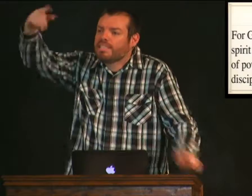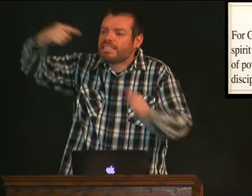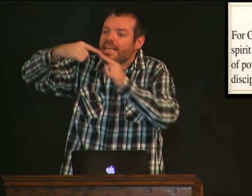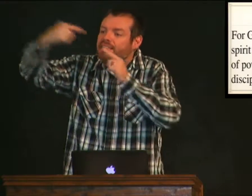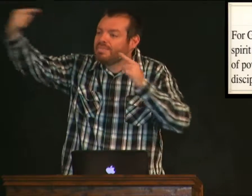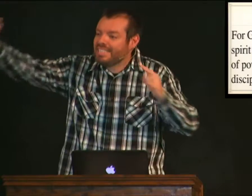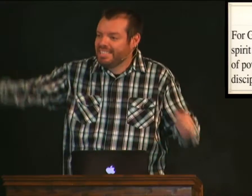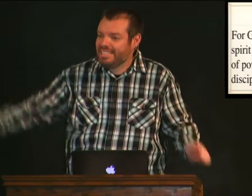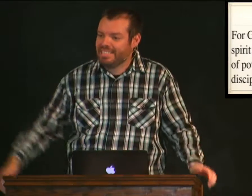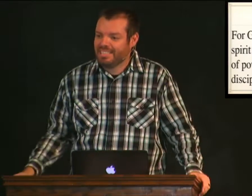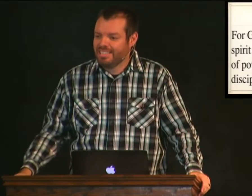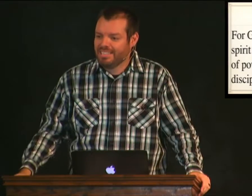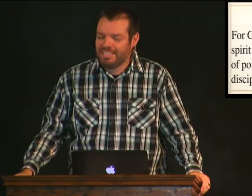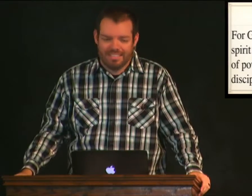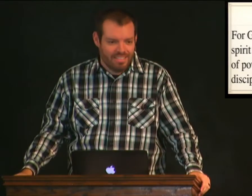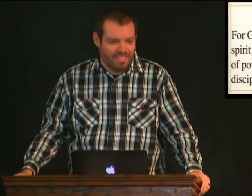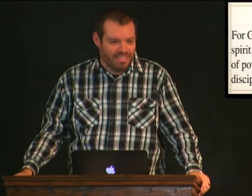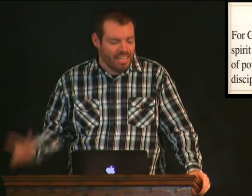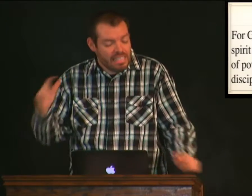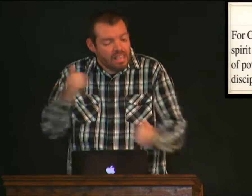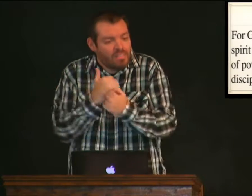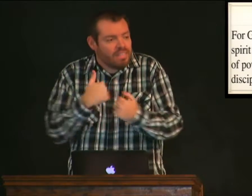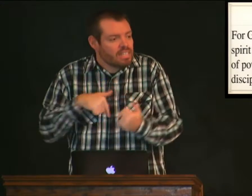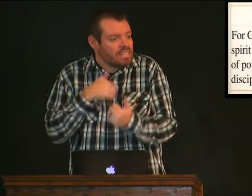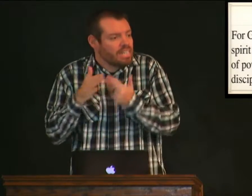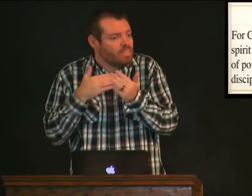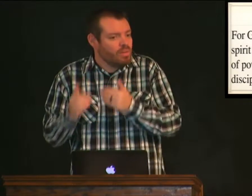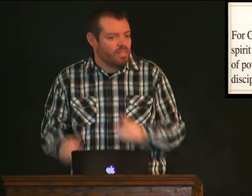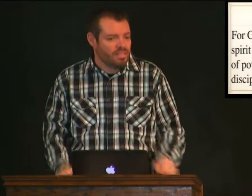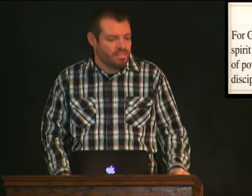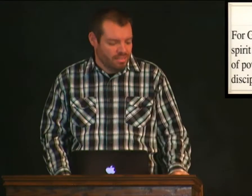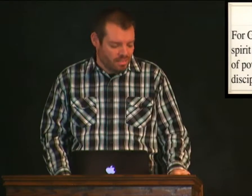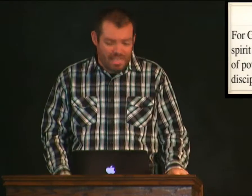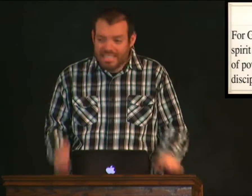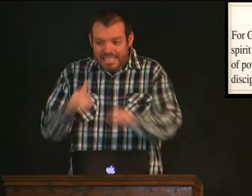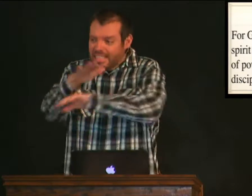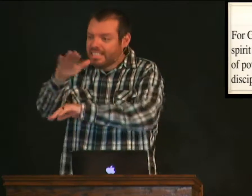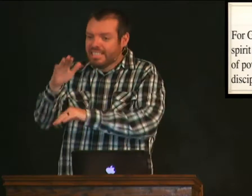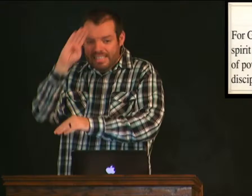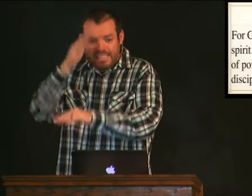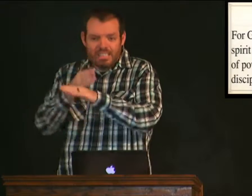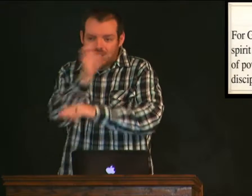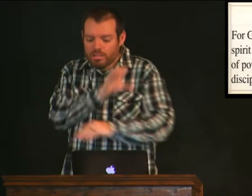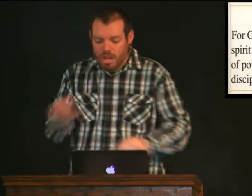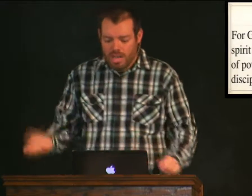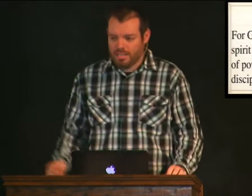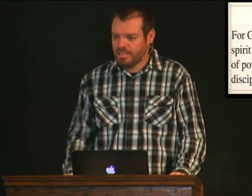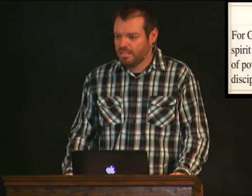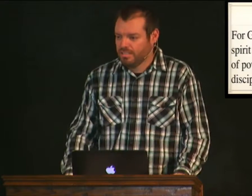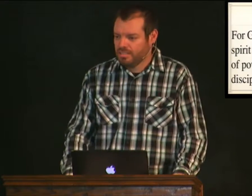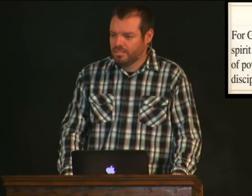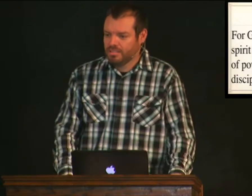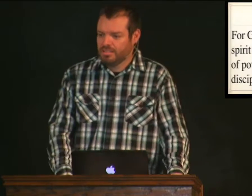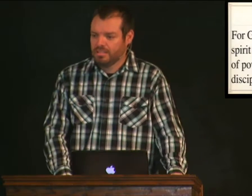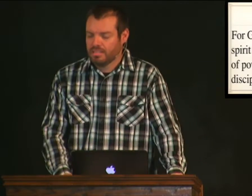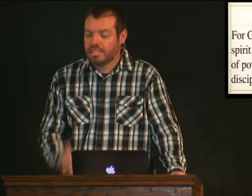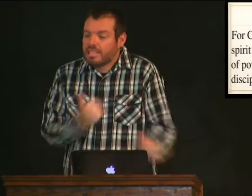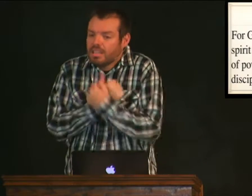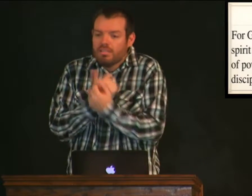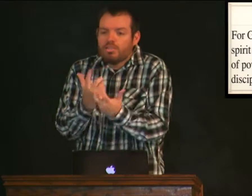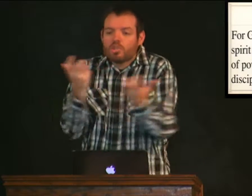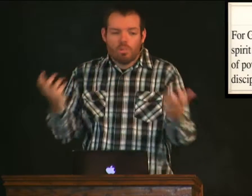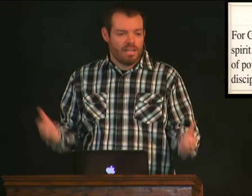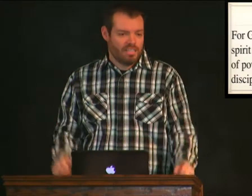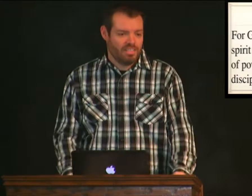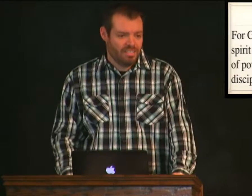We were His enemies, and He loved us anyway. And He sent His Son on the cross because